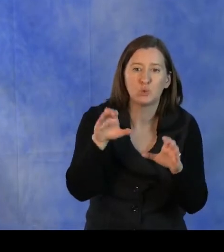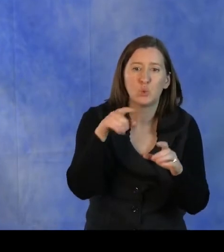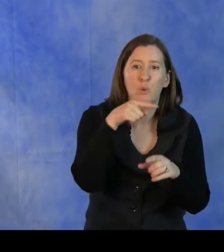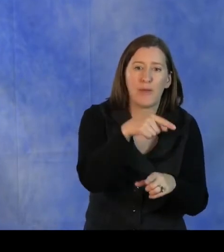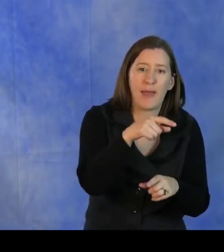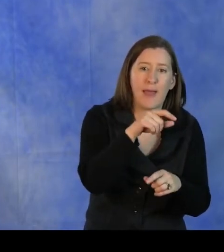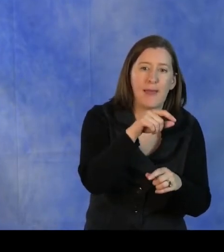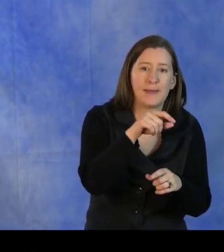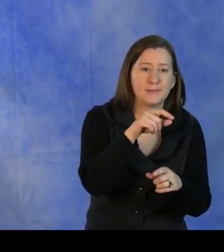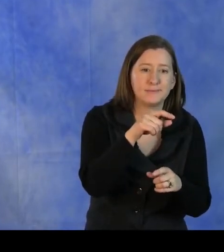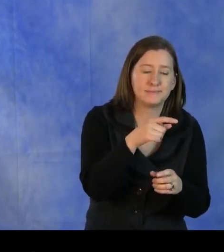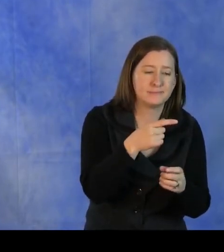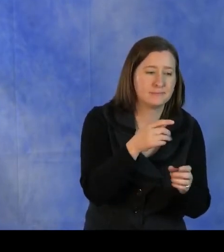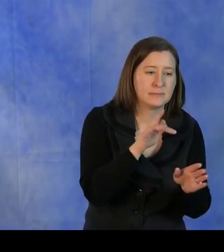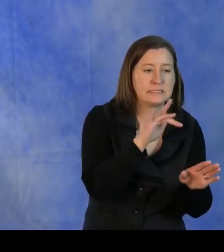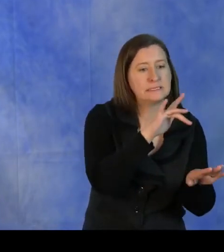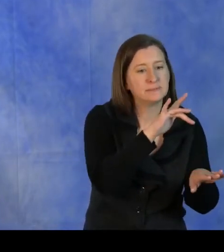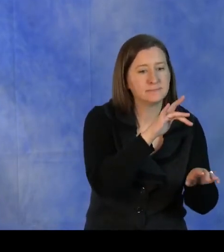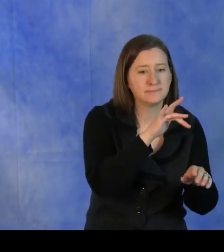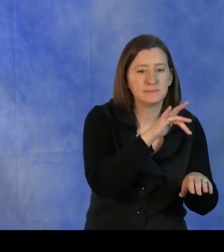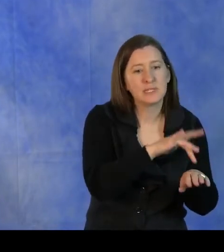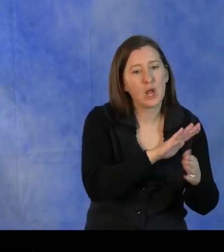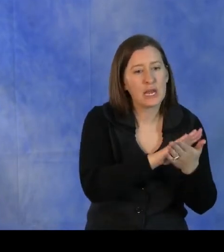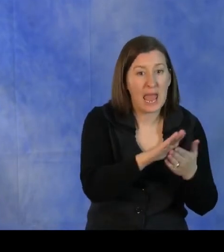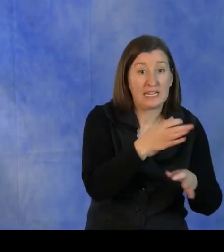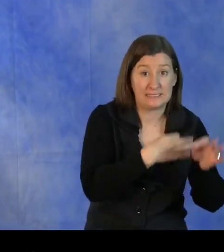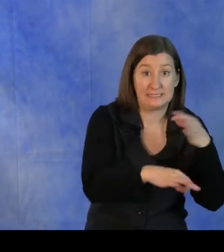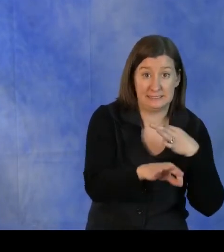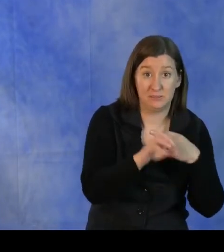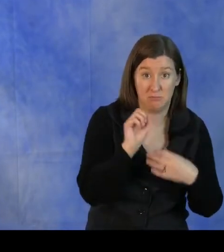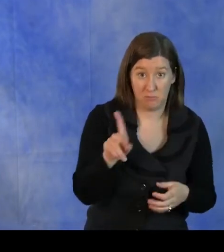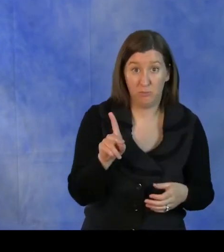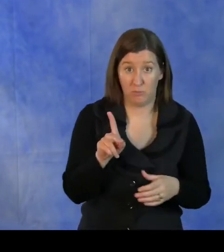or we need to do,